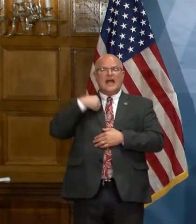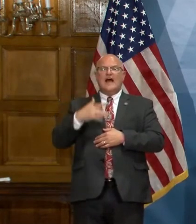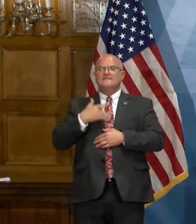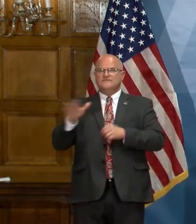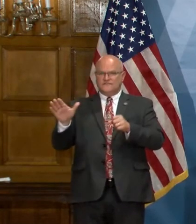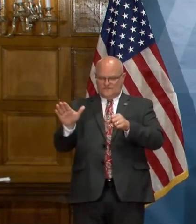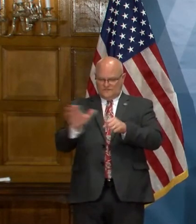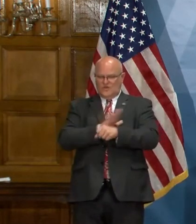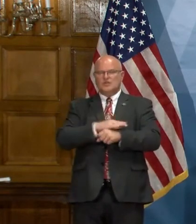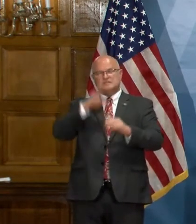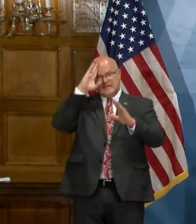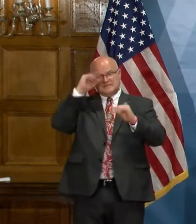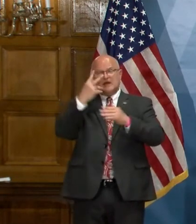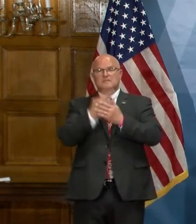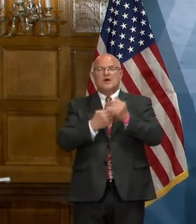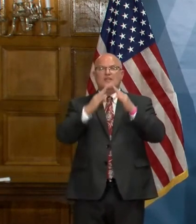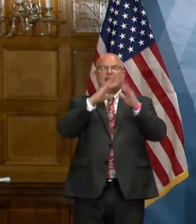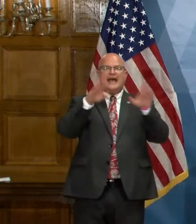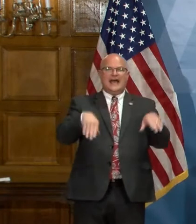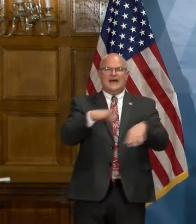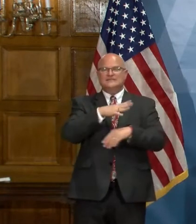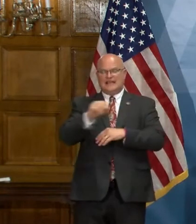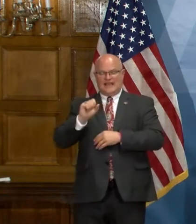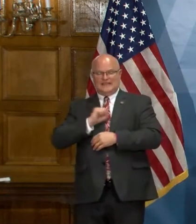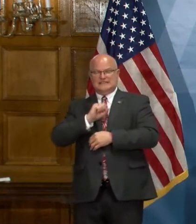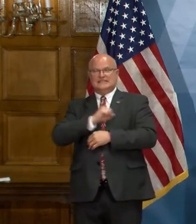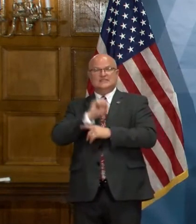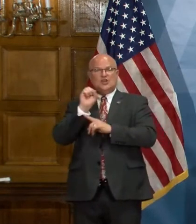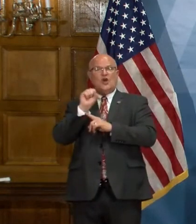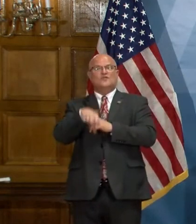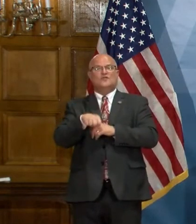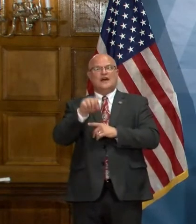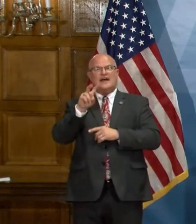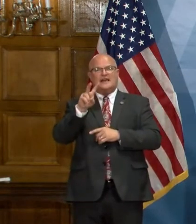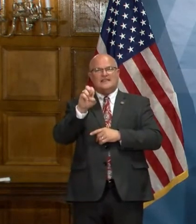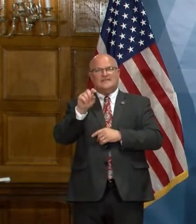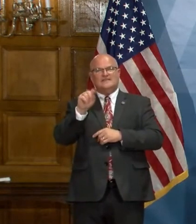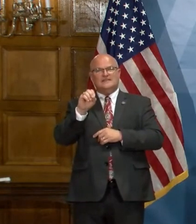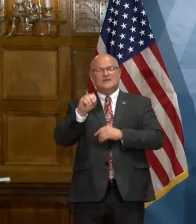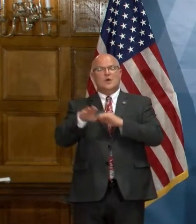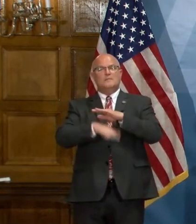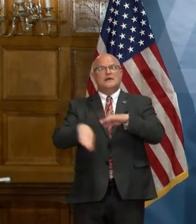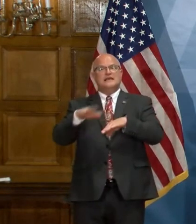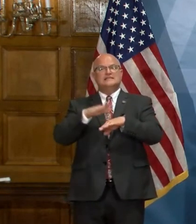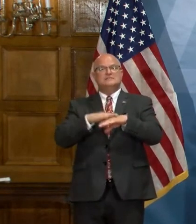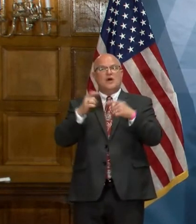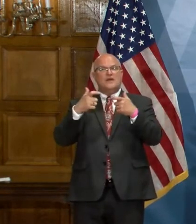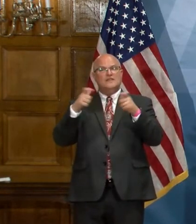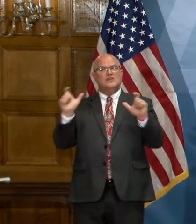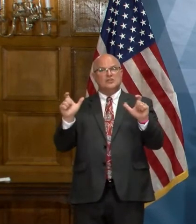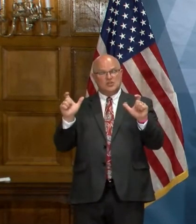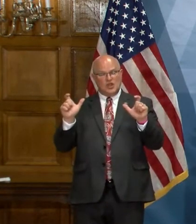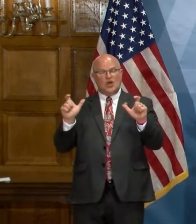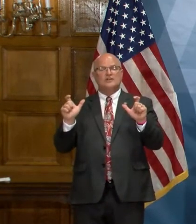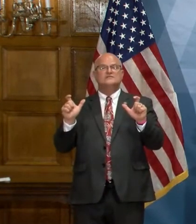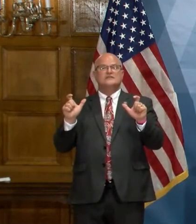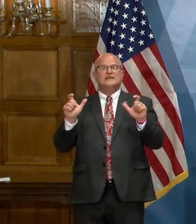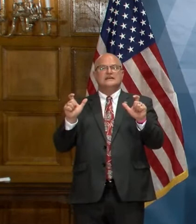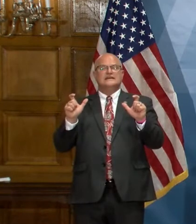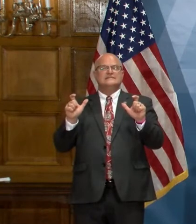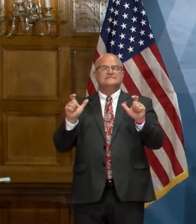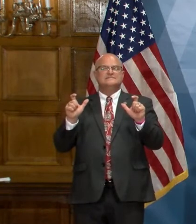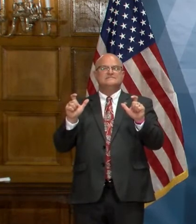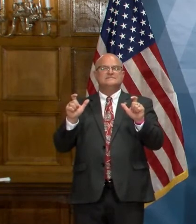fully expected both the House and Senate to override the veto based upon the large majority